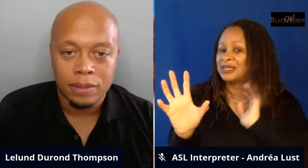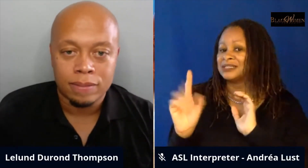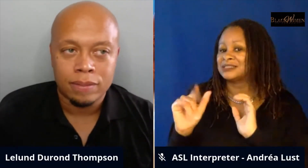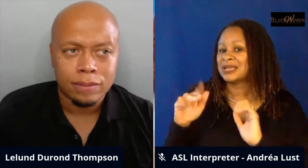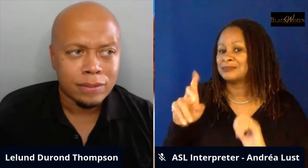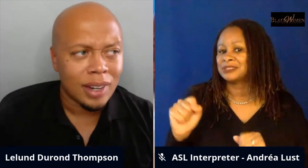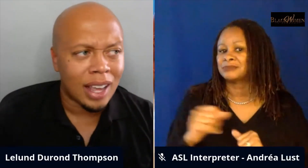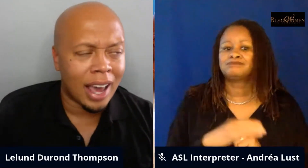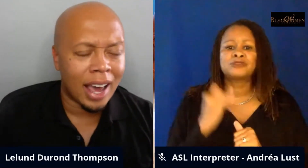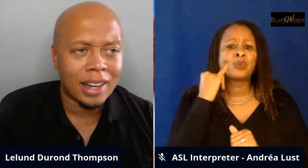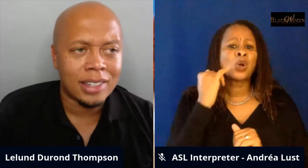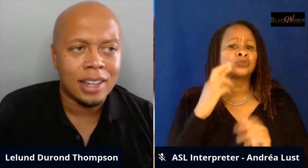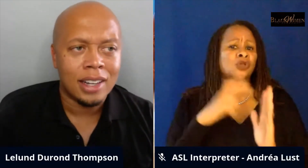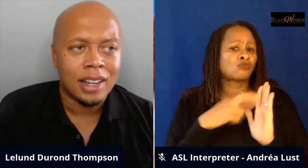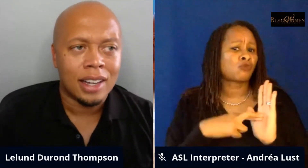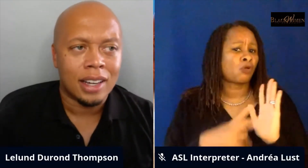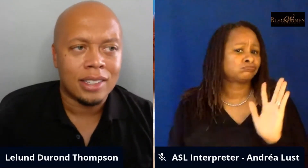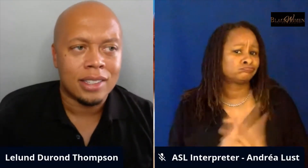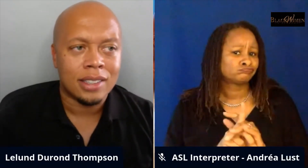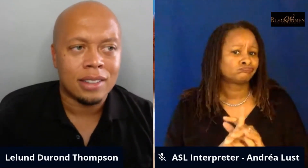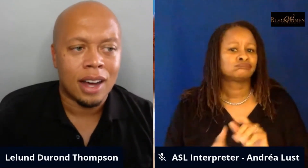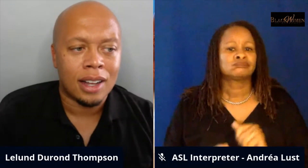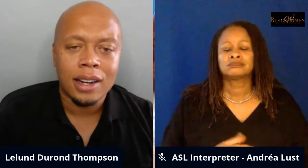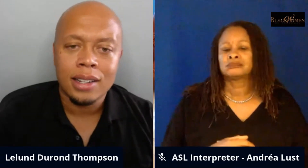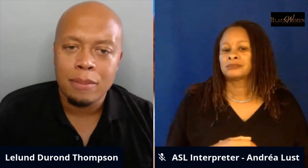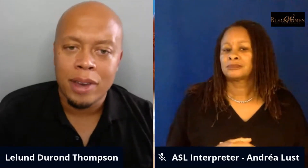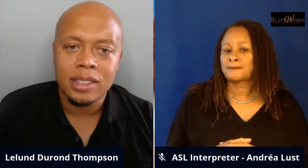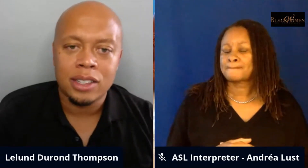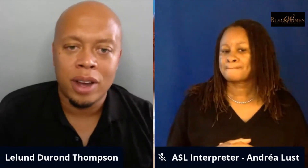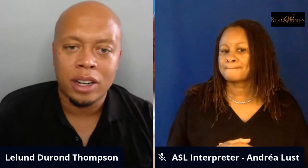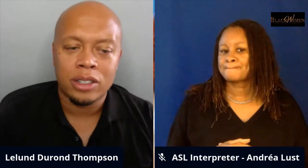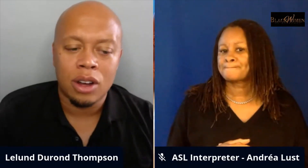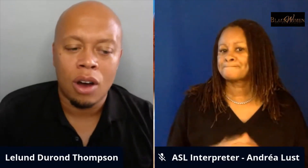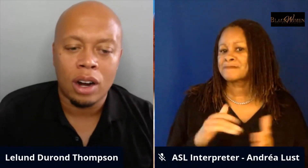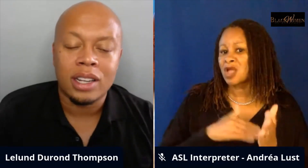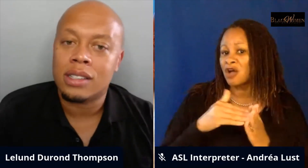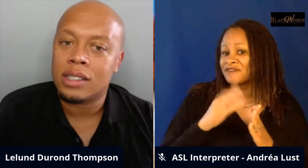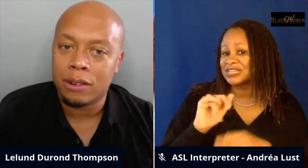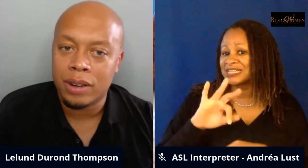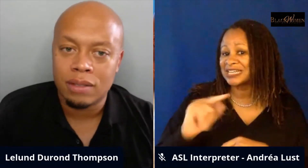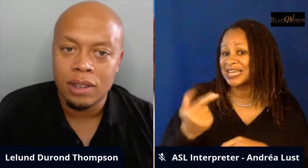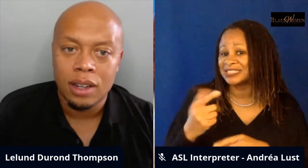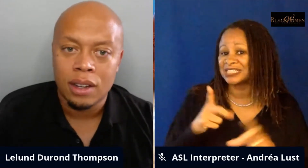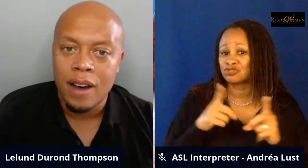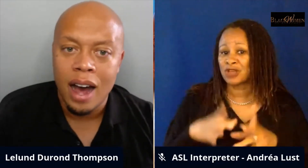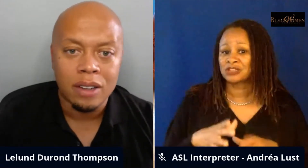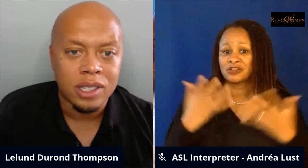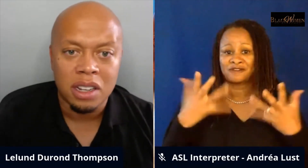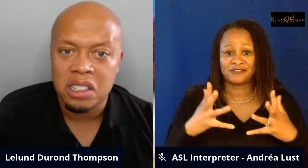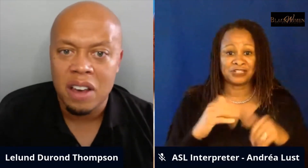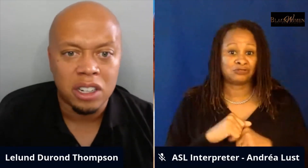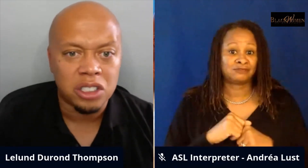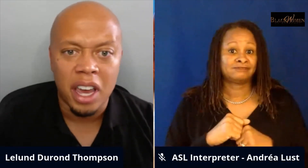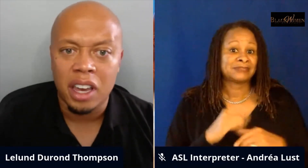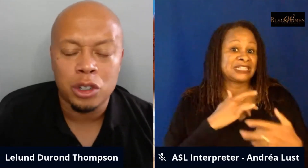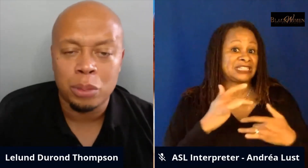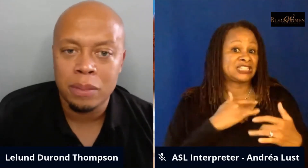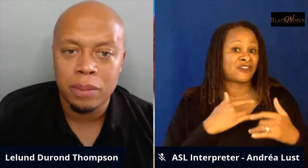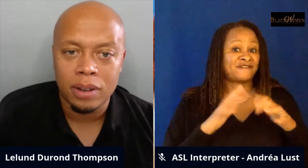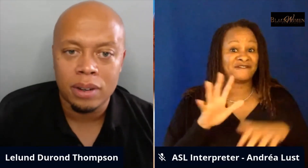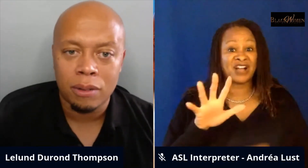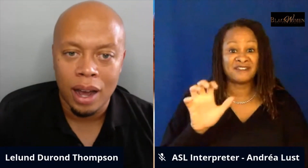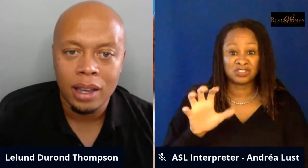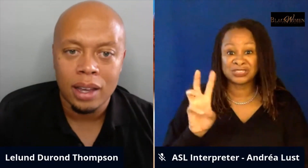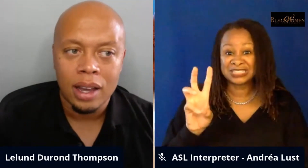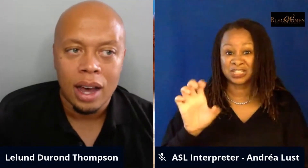up and it's a lot of the time casting directors are considering 500, 600, 700, 800